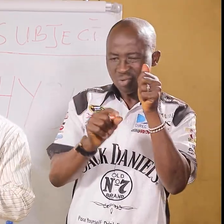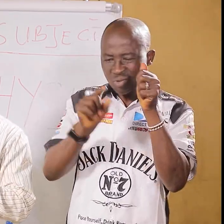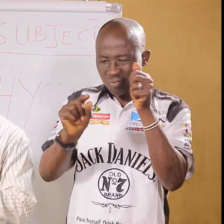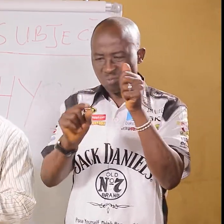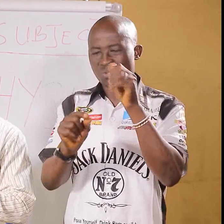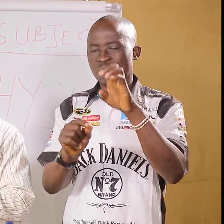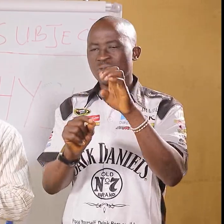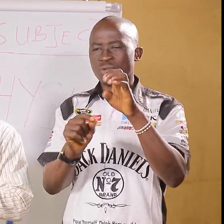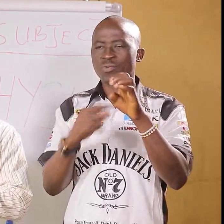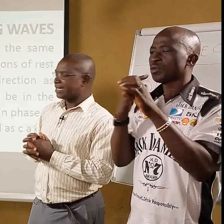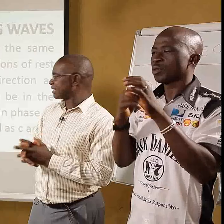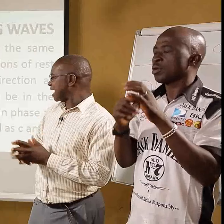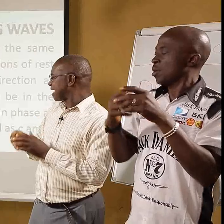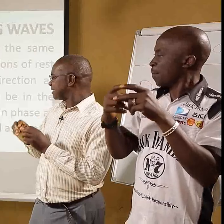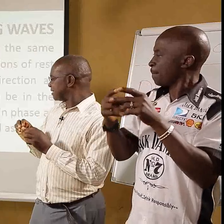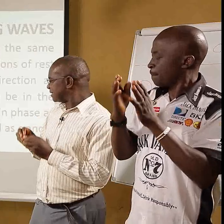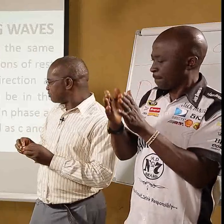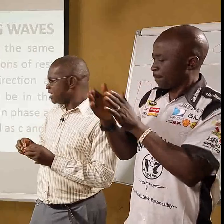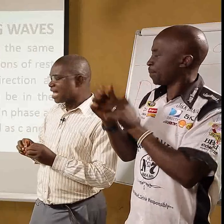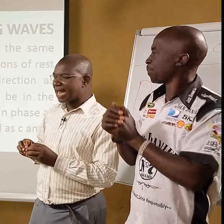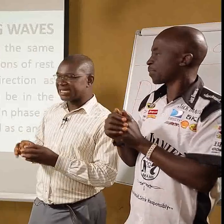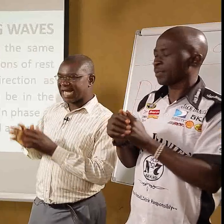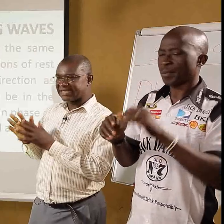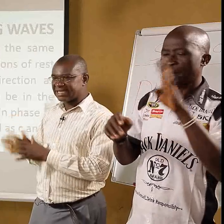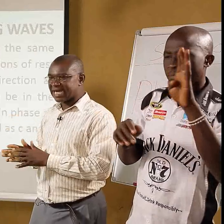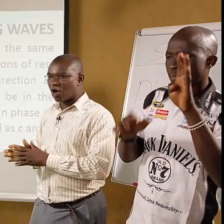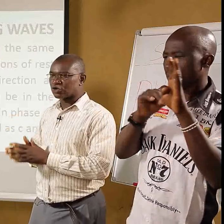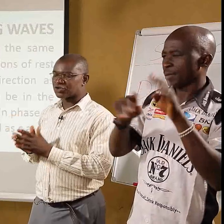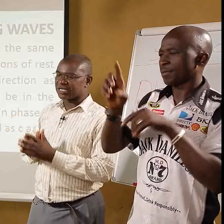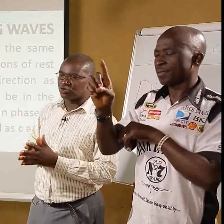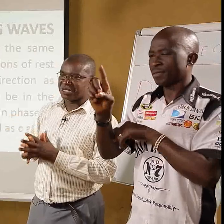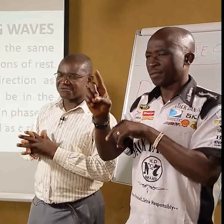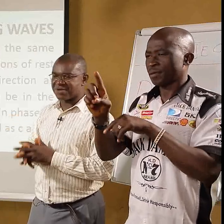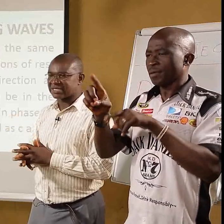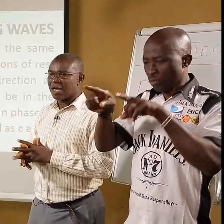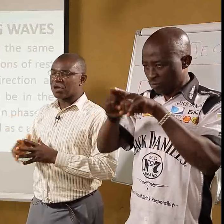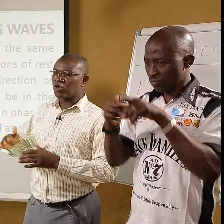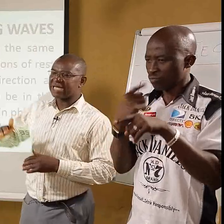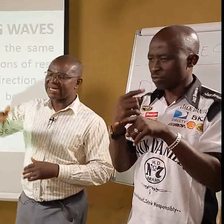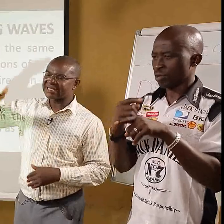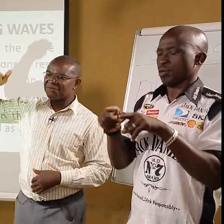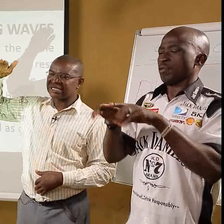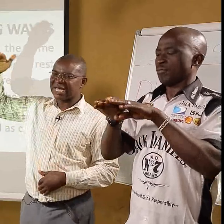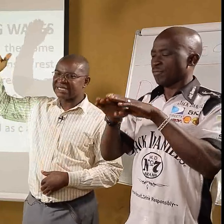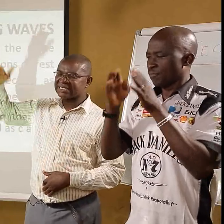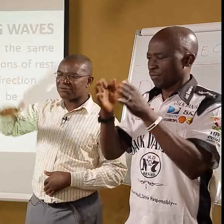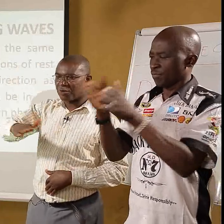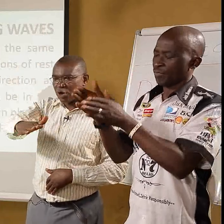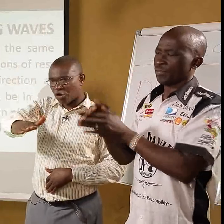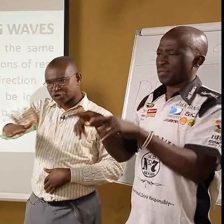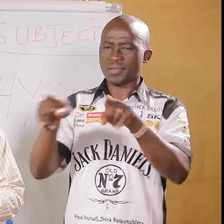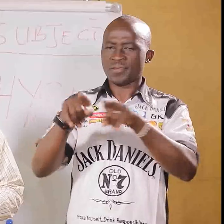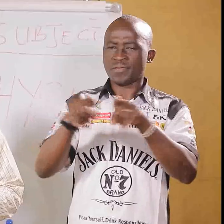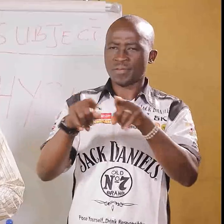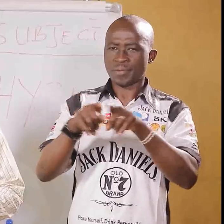said to be in phase. Letter B and letter D are also said to be in phase because they are the same vertical distance from